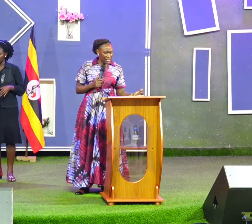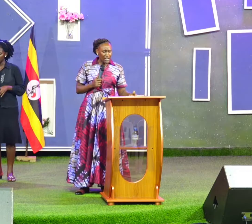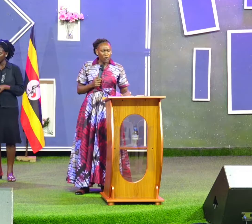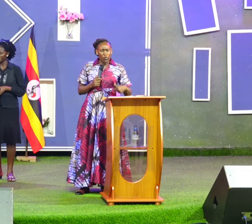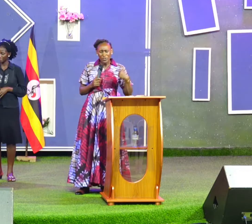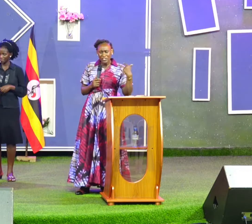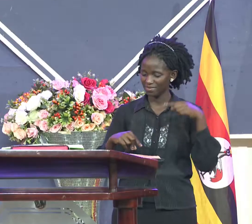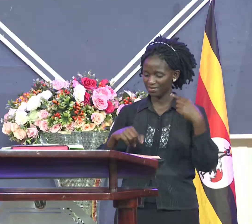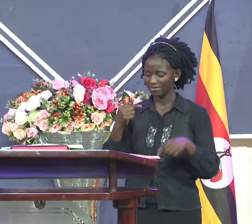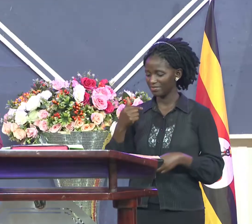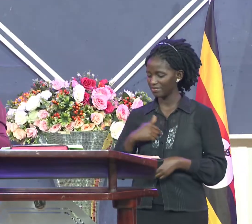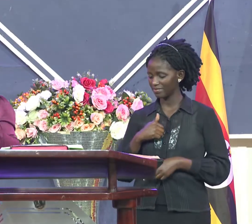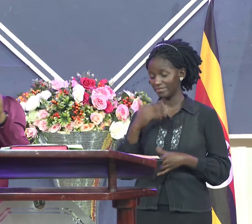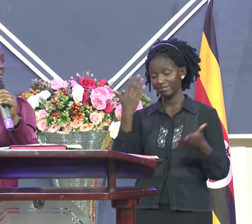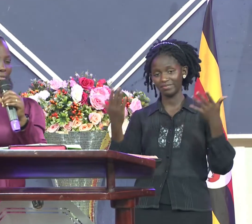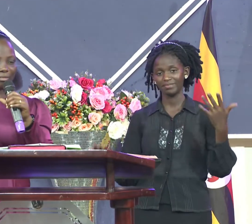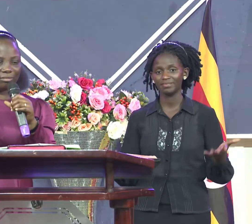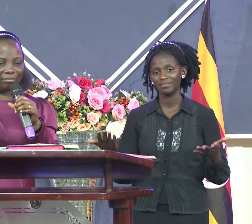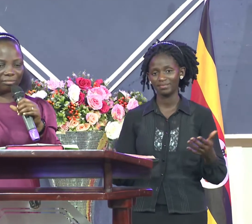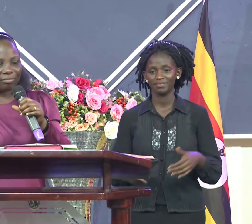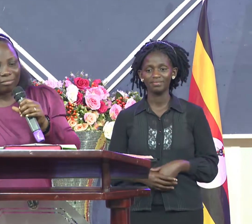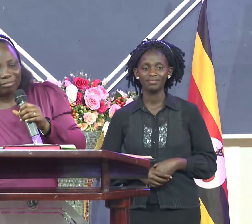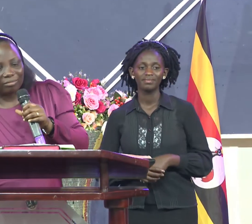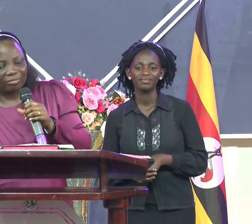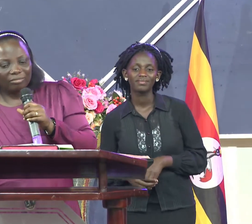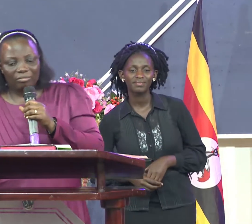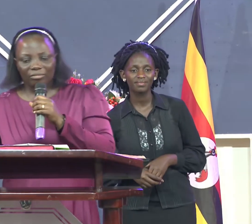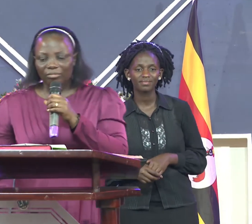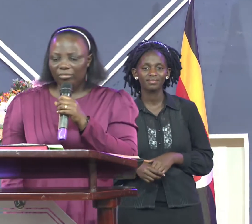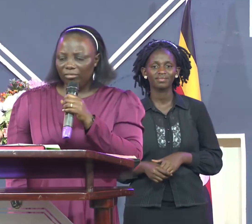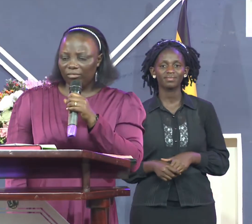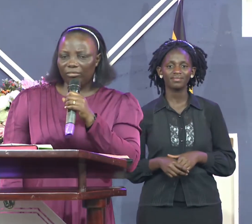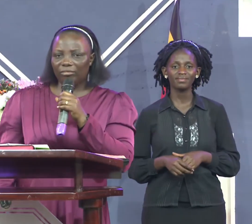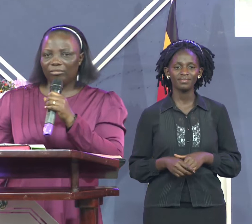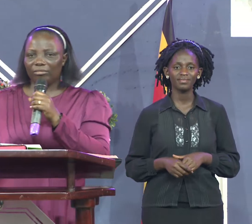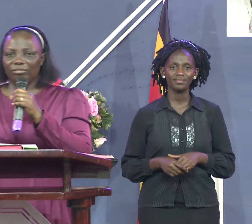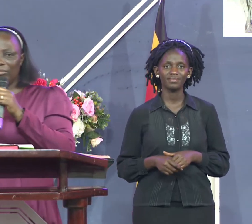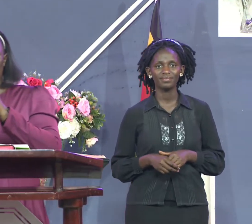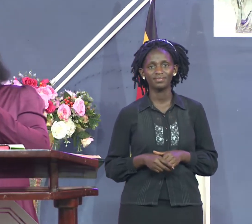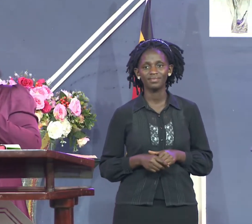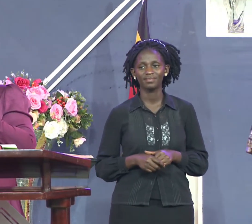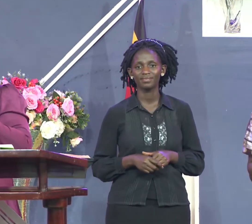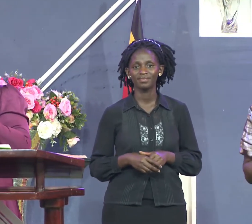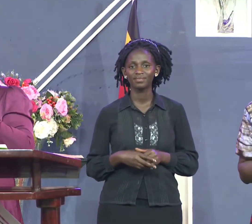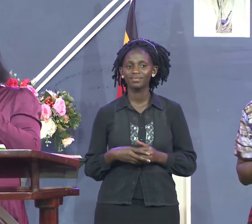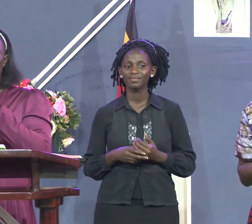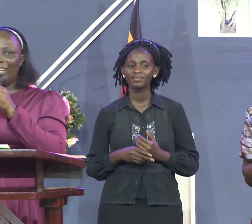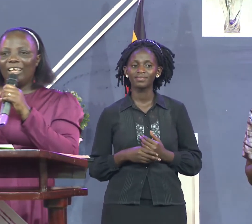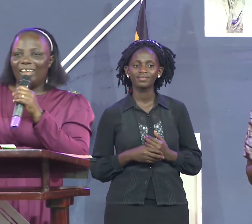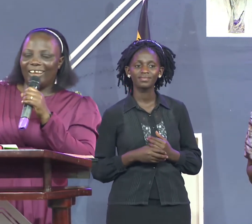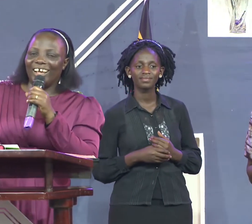this, couldn't you think of the result out of it, that whether I would be beaten or something else will be done unto